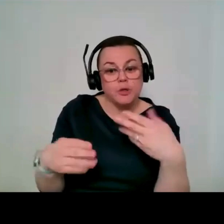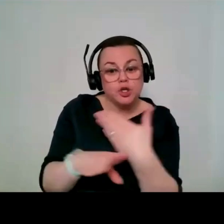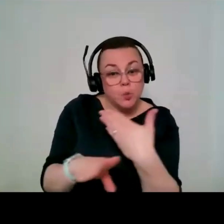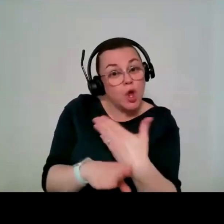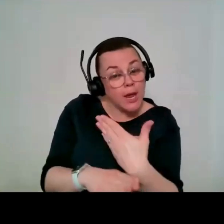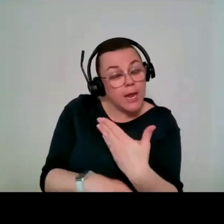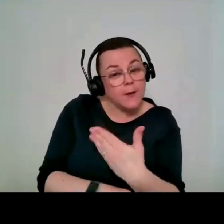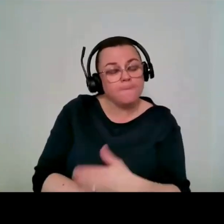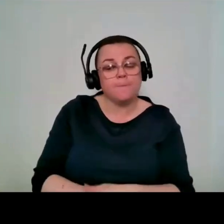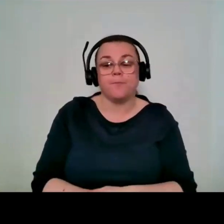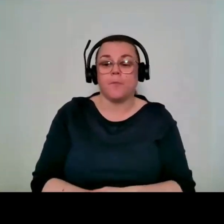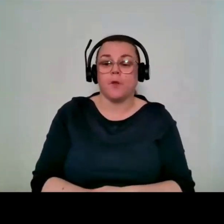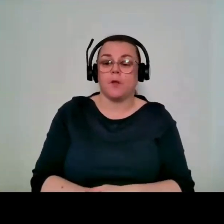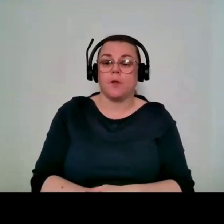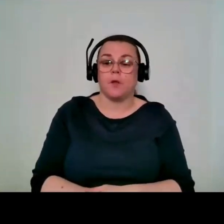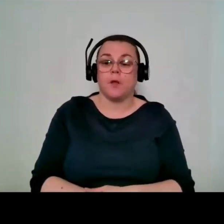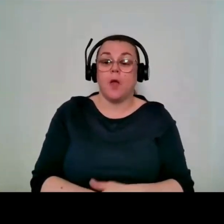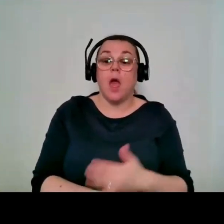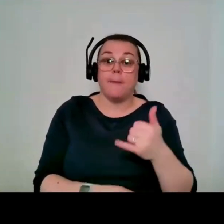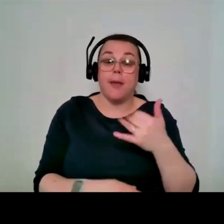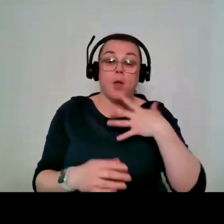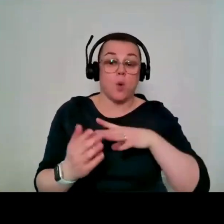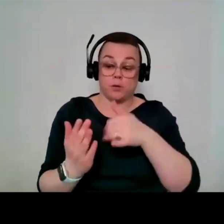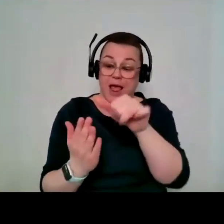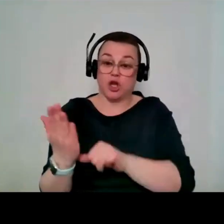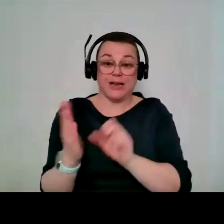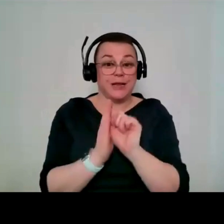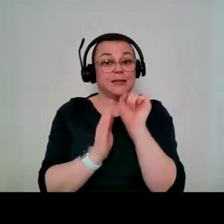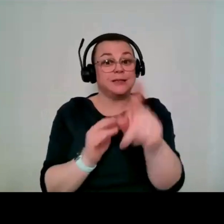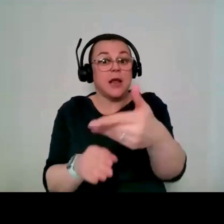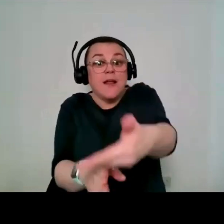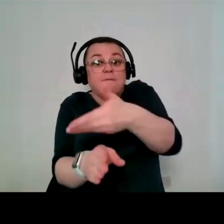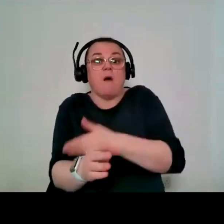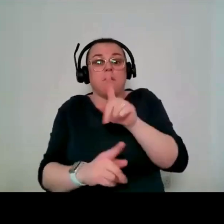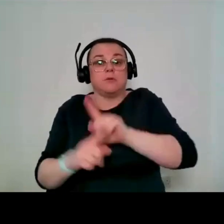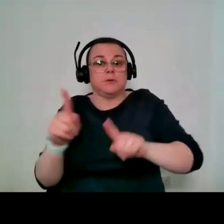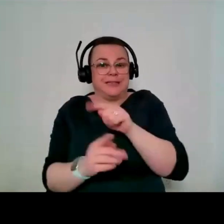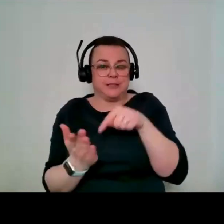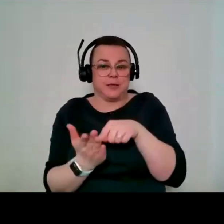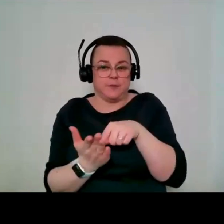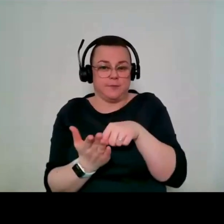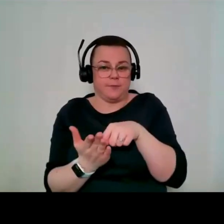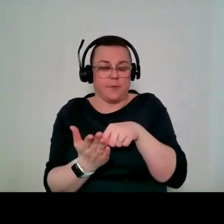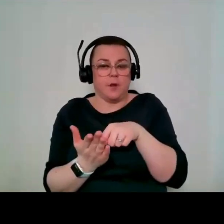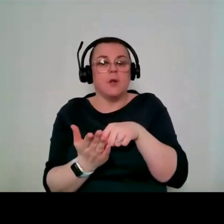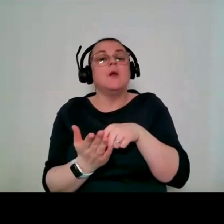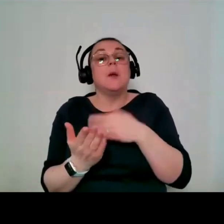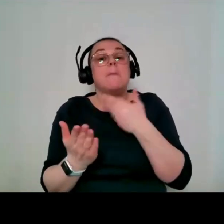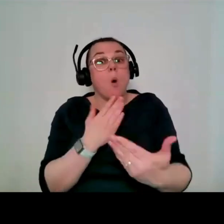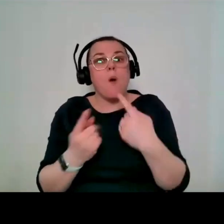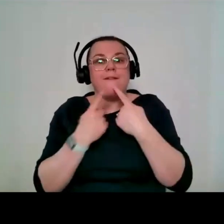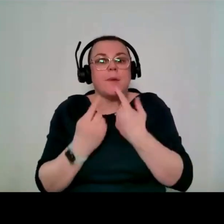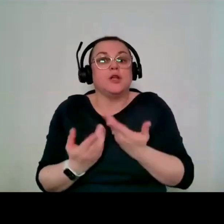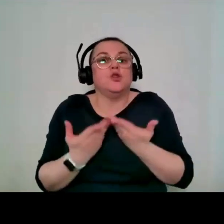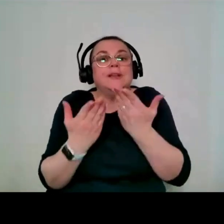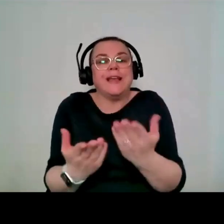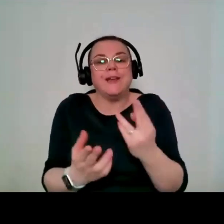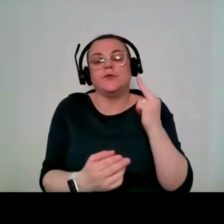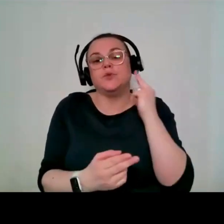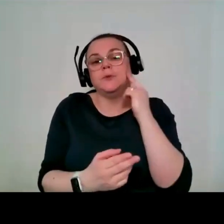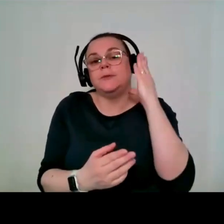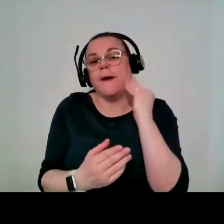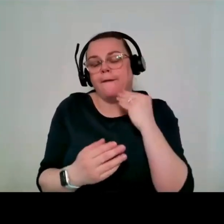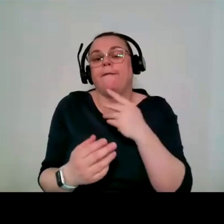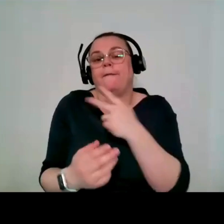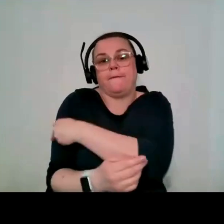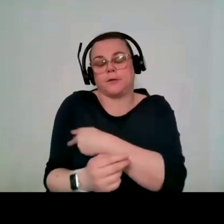you might want to think about sending the meeting agenda in a bond to your deaf employee. the more information you can give them, the better equipped